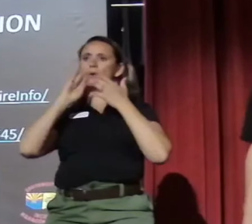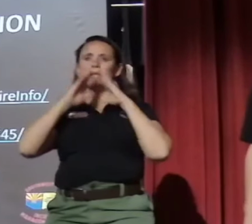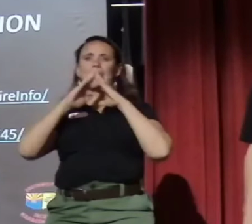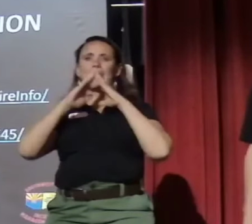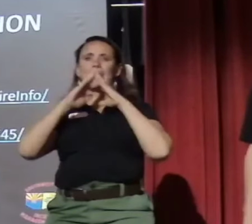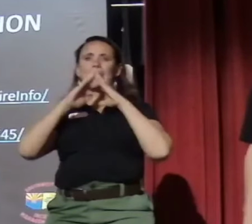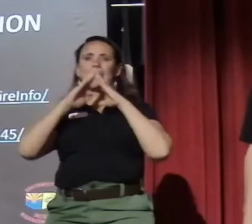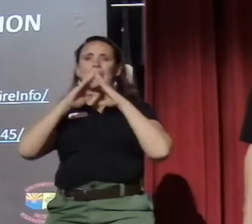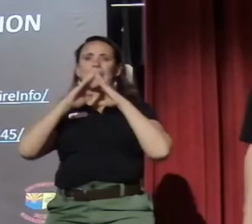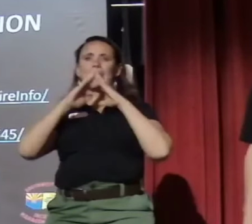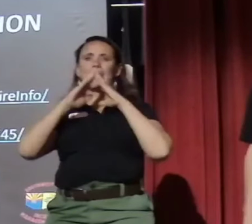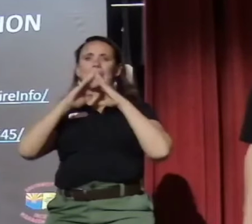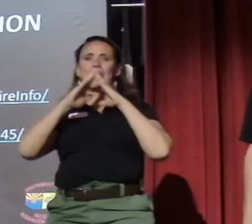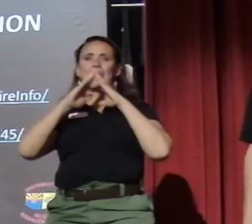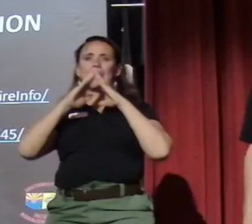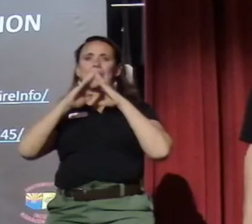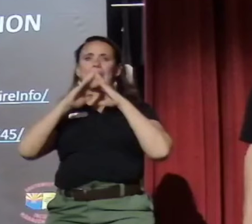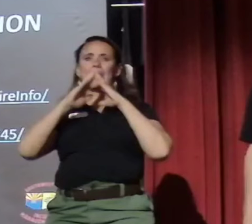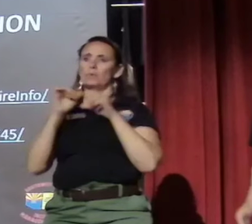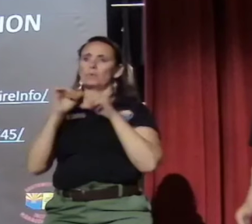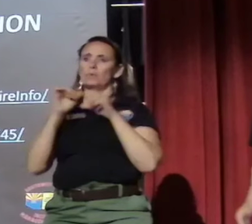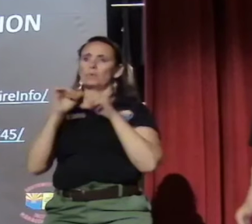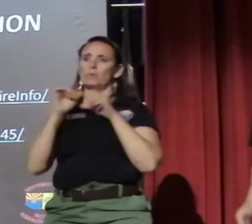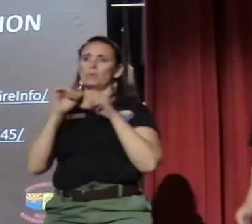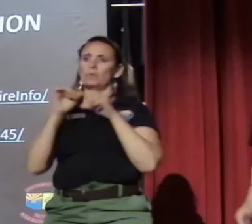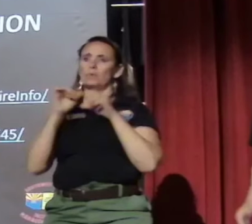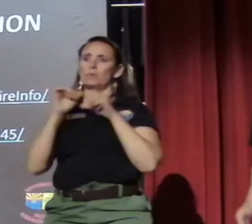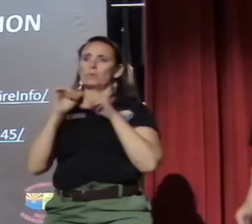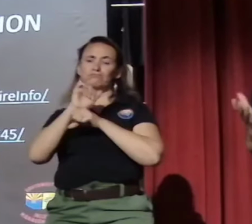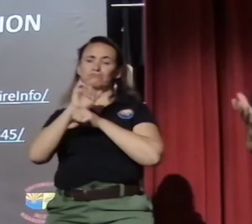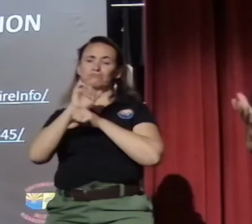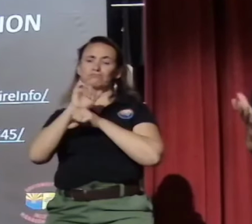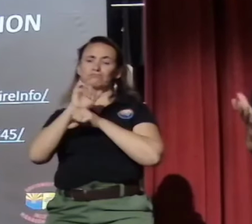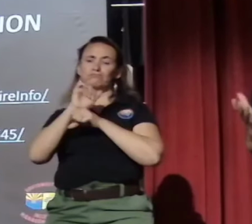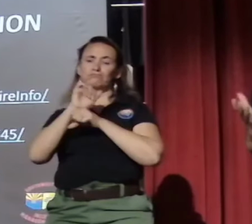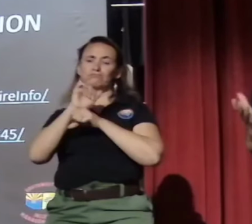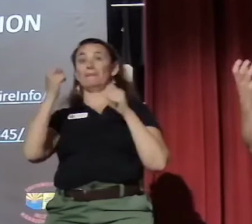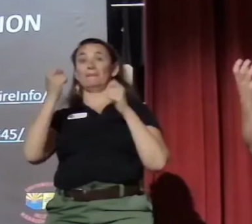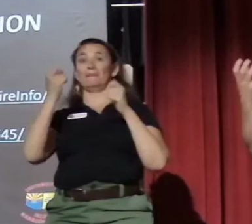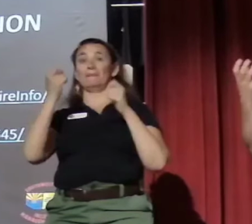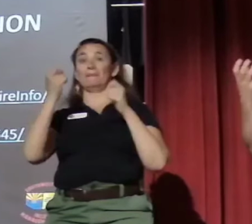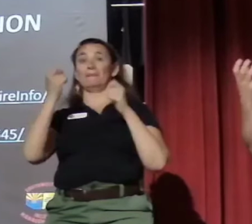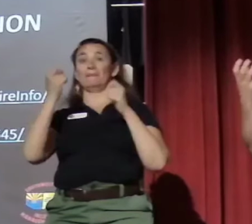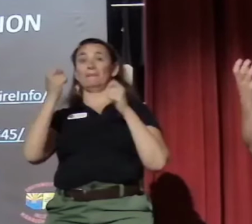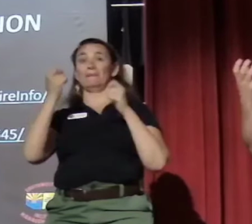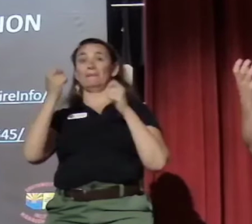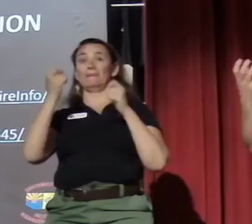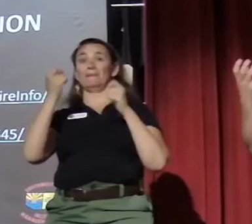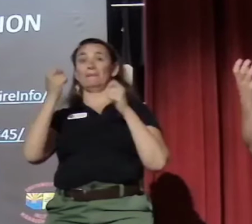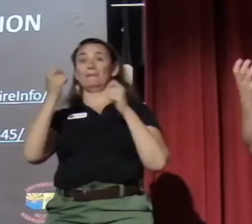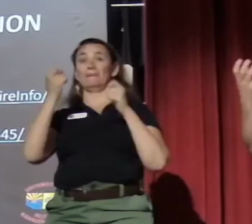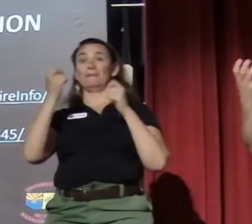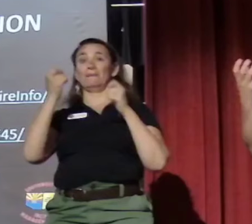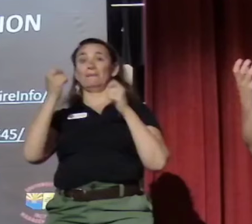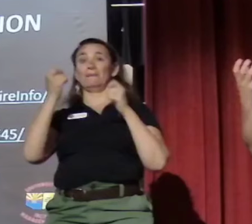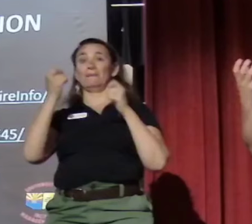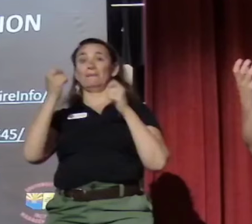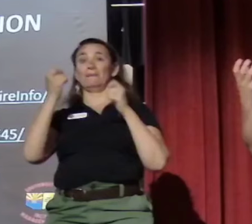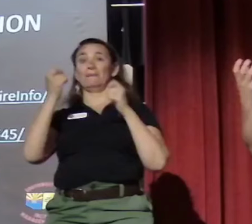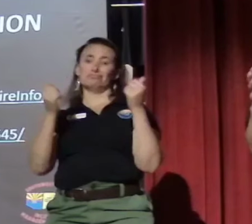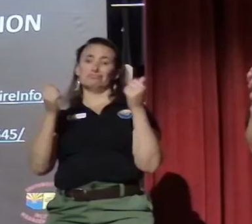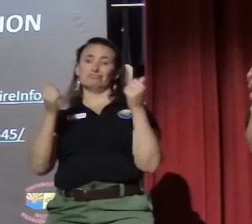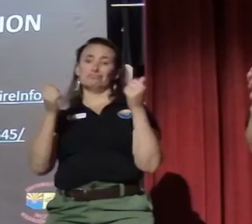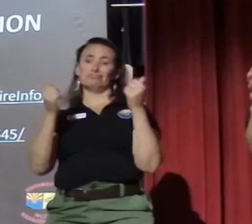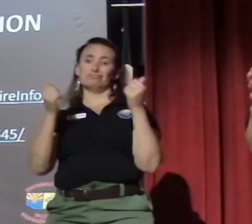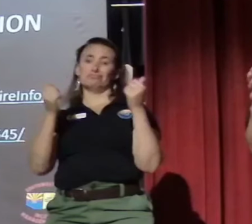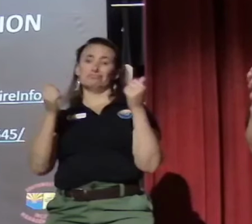of work has been going on in those communities, but this is a big fire. A lot of times on large fires, we're able to do